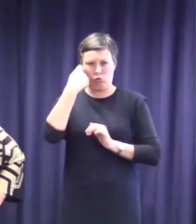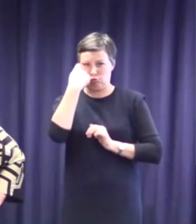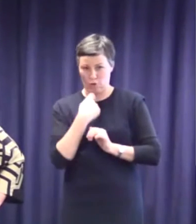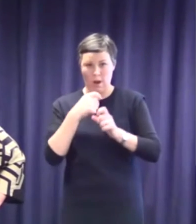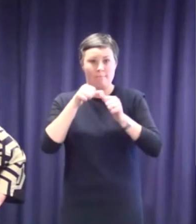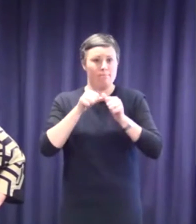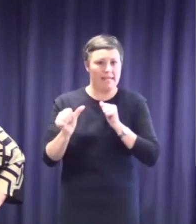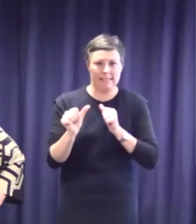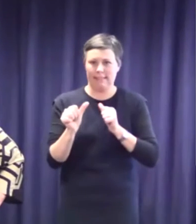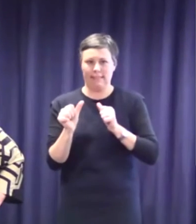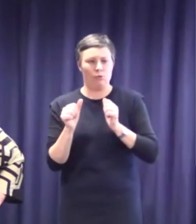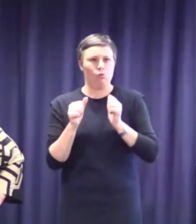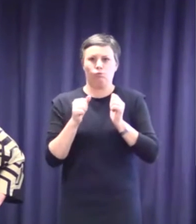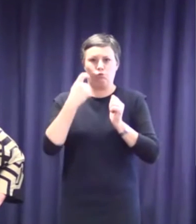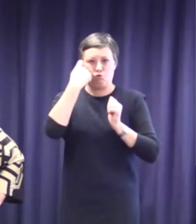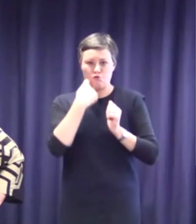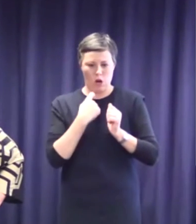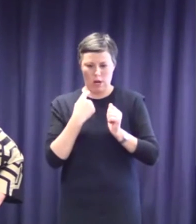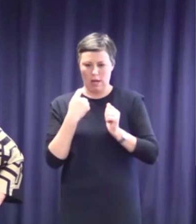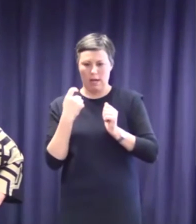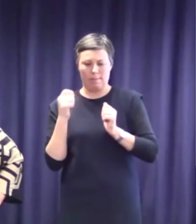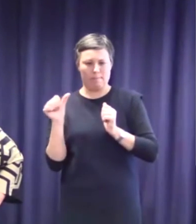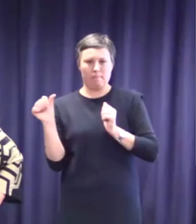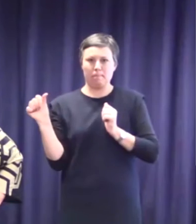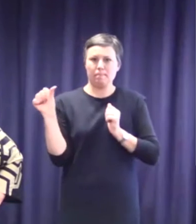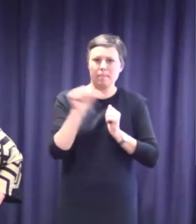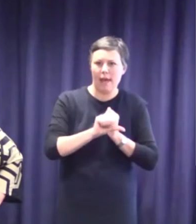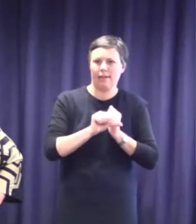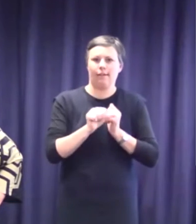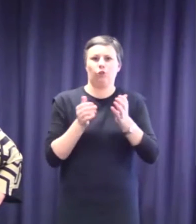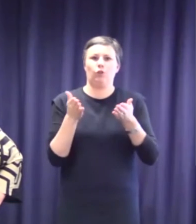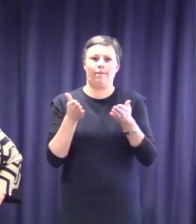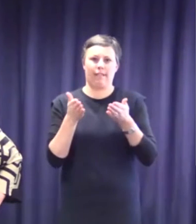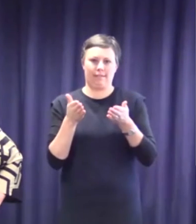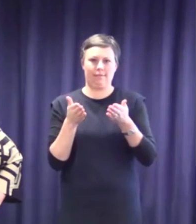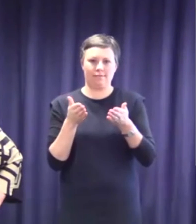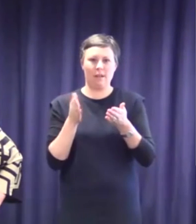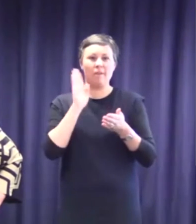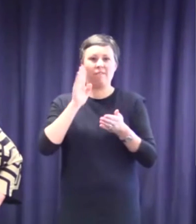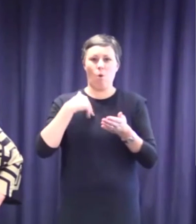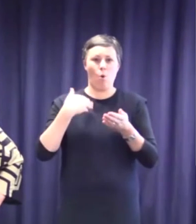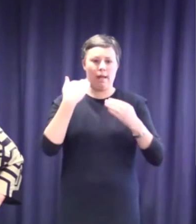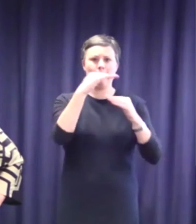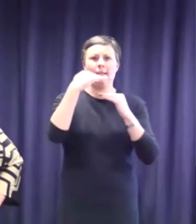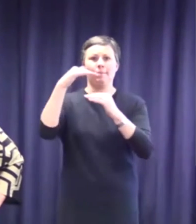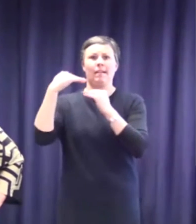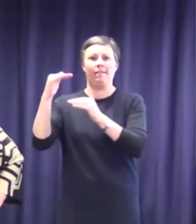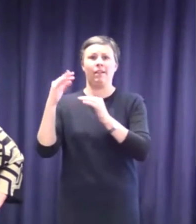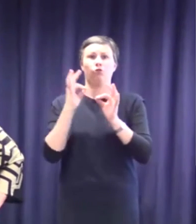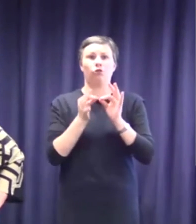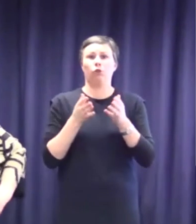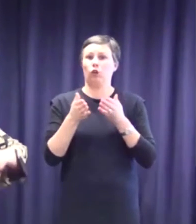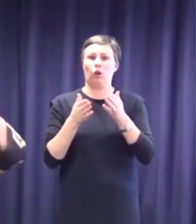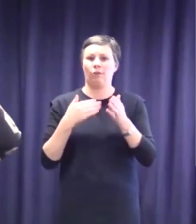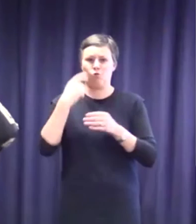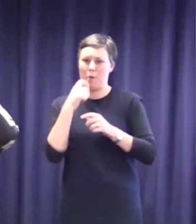can to reinstitute as many services as we can to the deaf